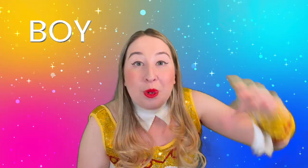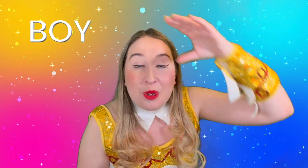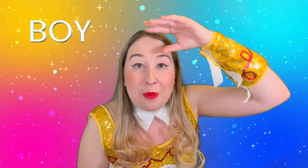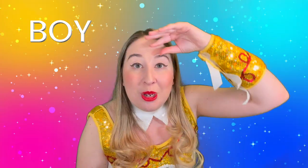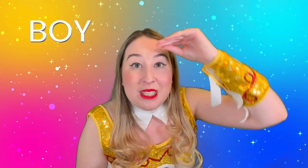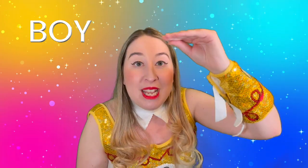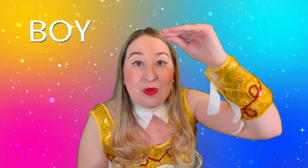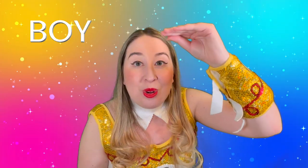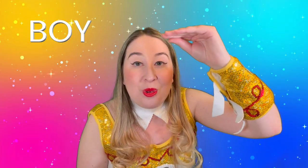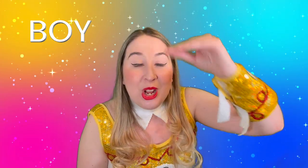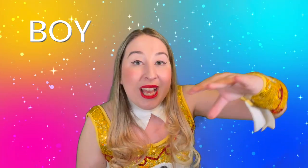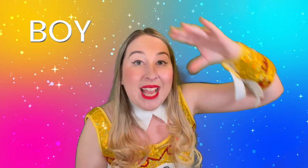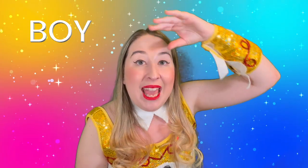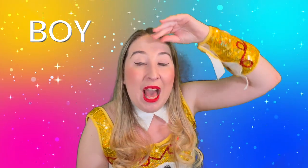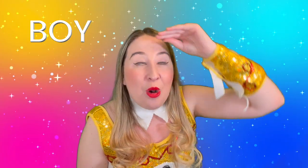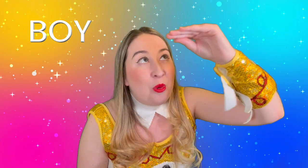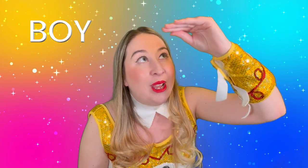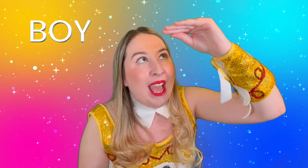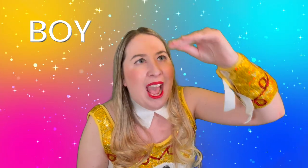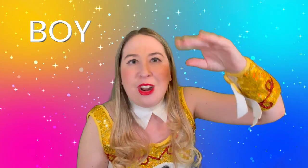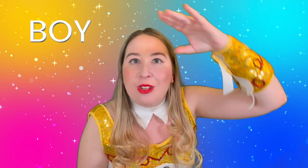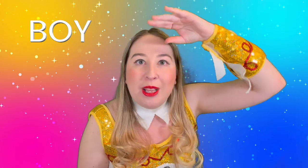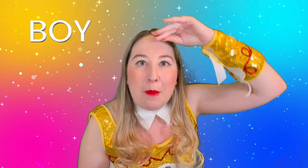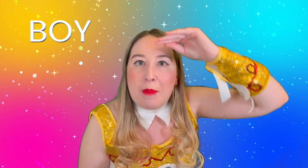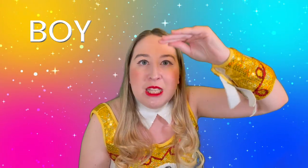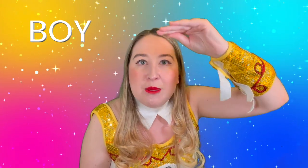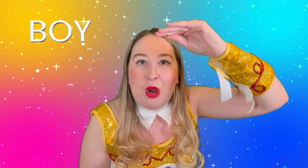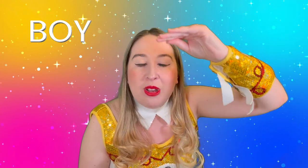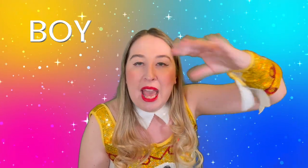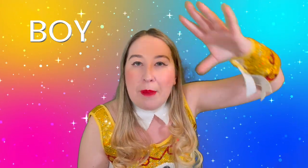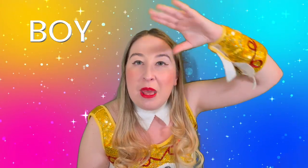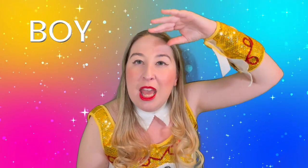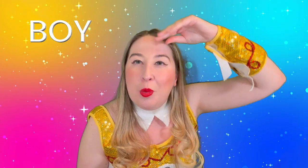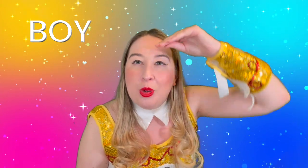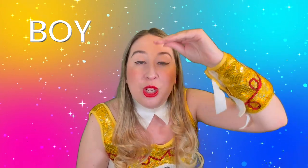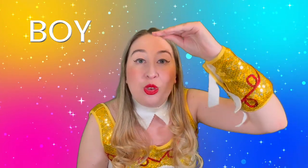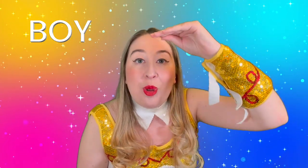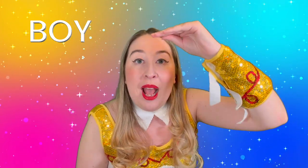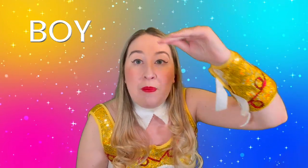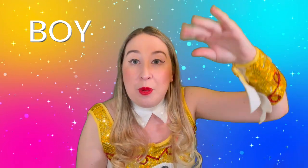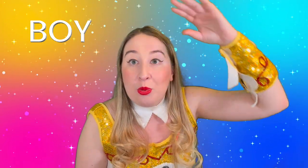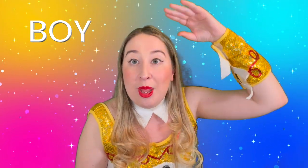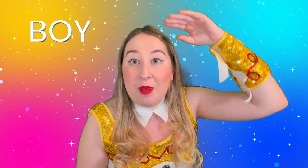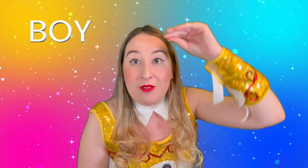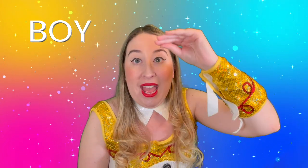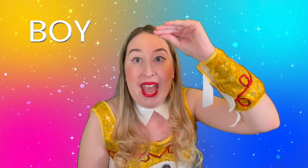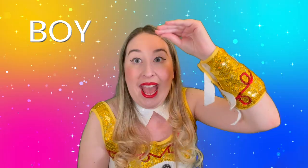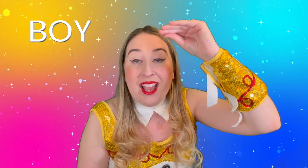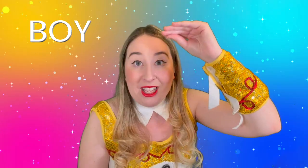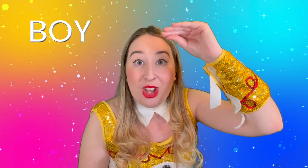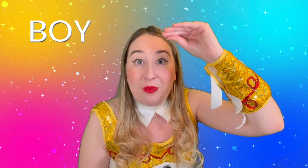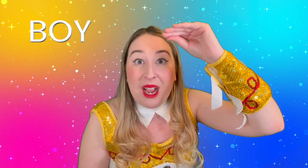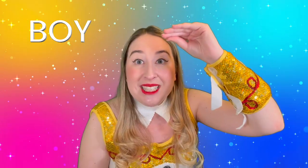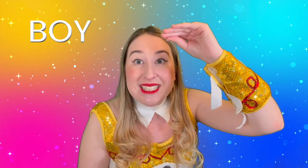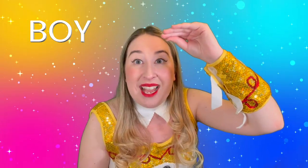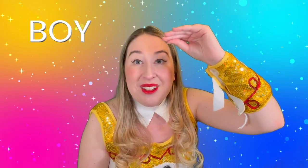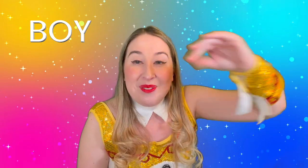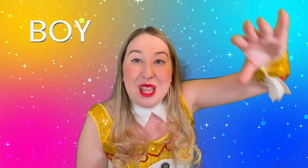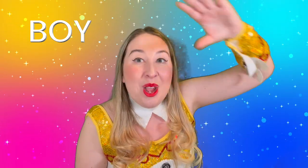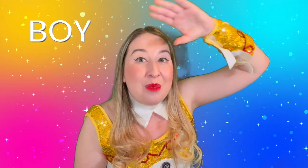going to pretend we're wearing a cowboy hat or like a baseball cap, and we're going to grab the brim of that hat. Can y'all practice that with me? Pretend